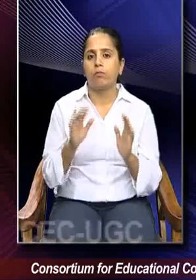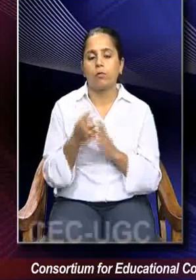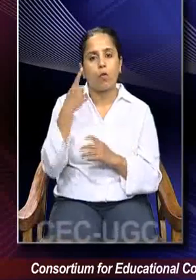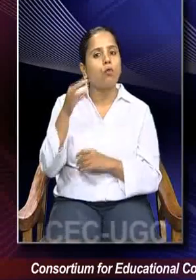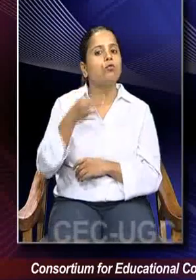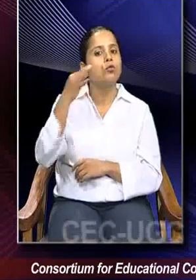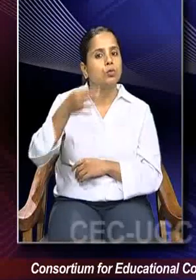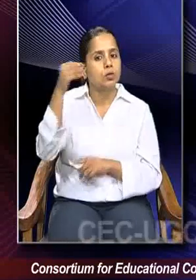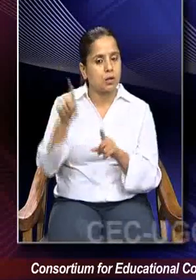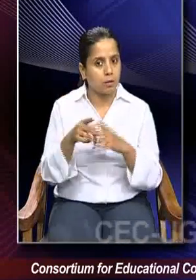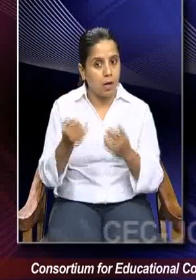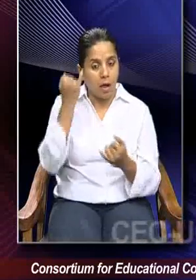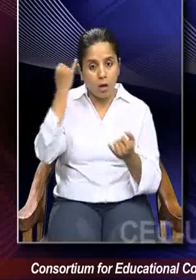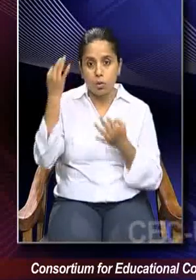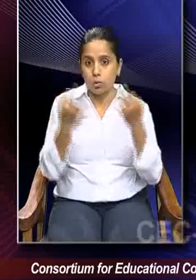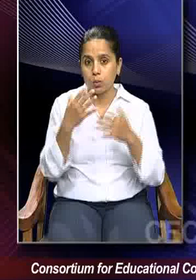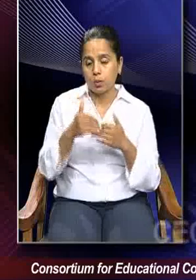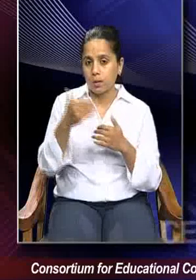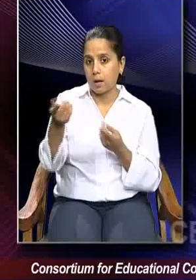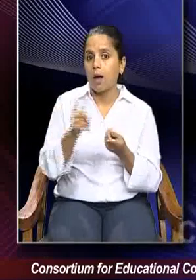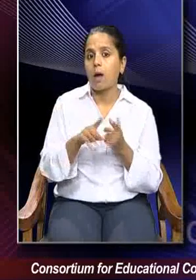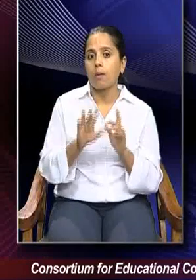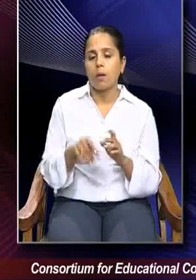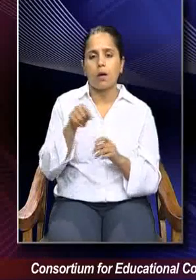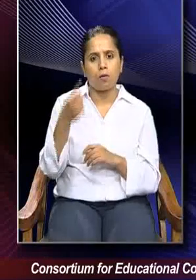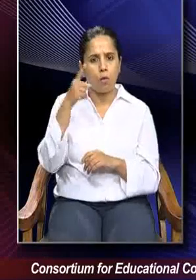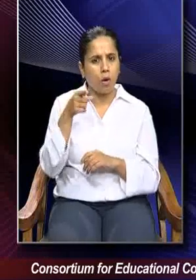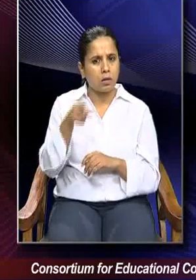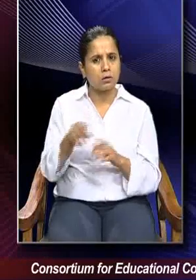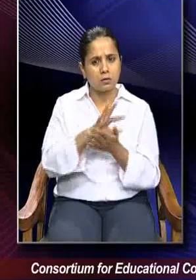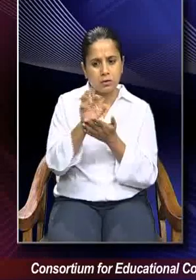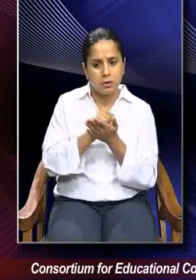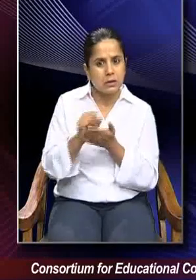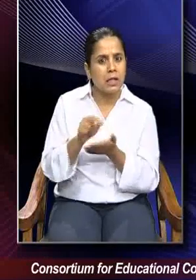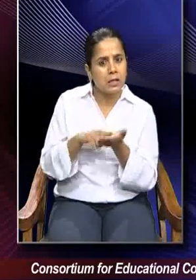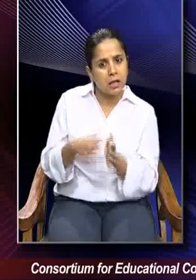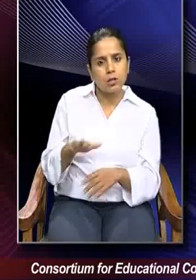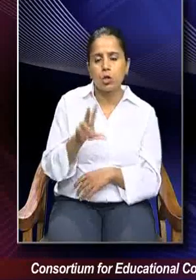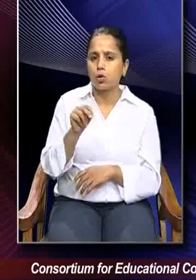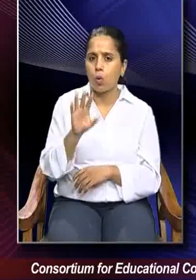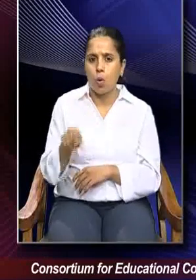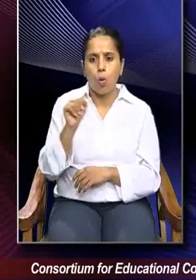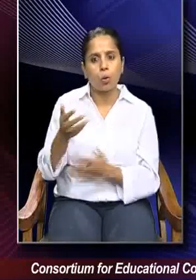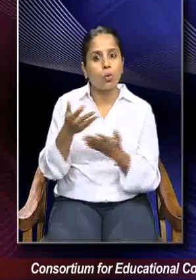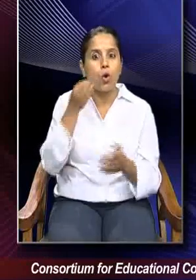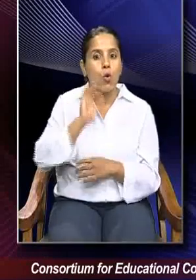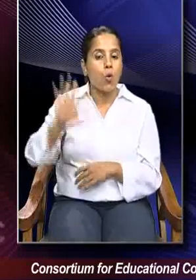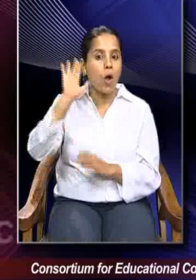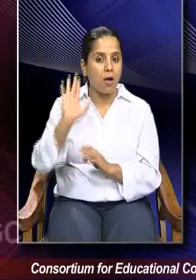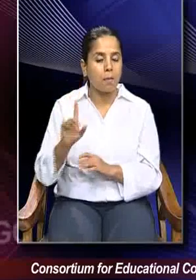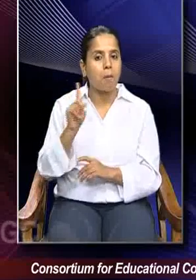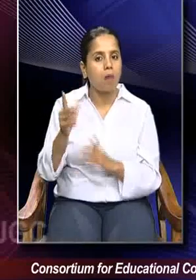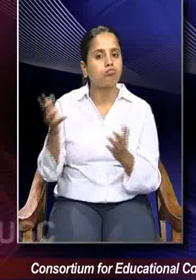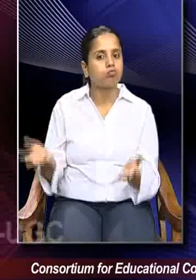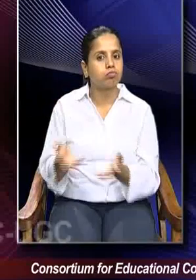future. Innovations will commence not to destroy the nature treasure but motivate